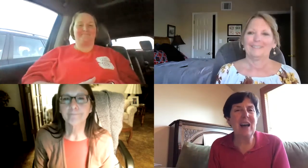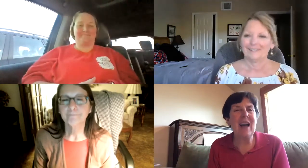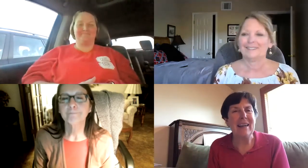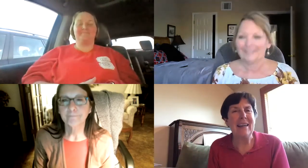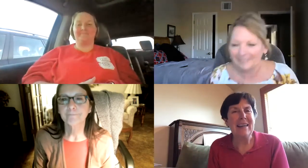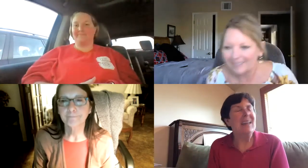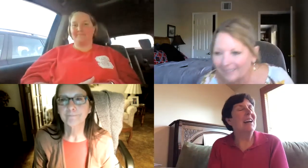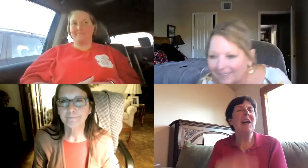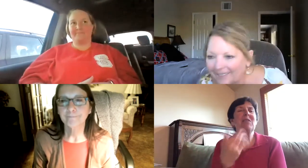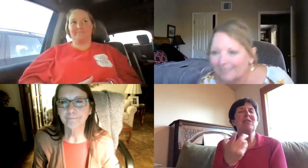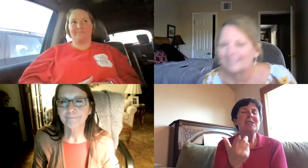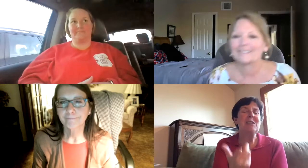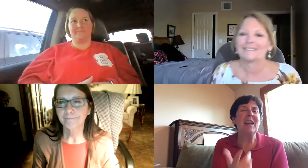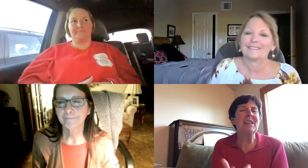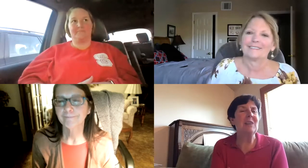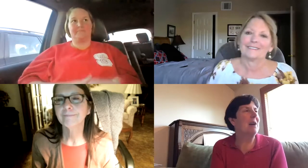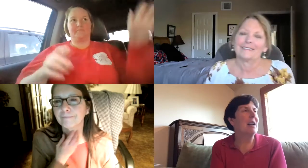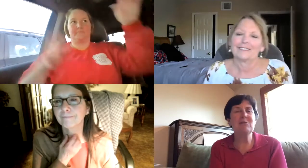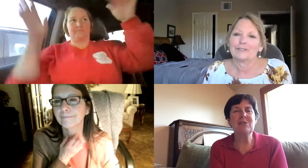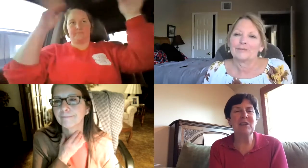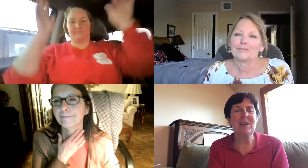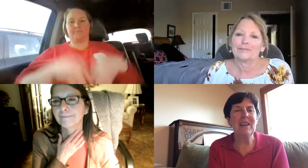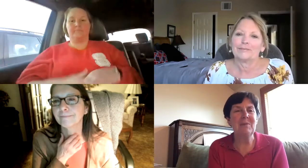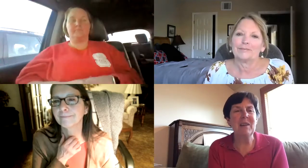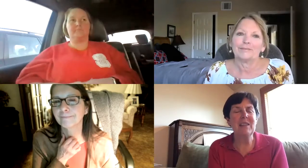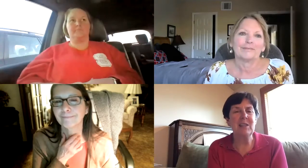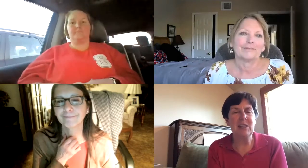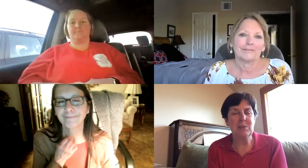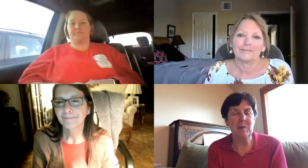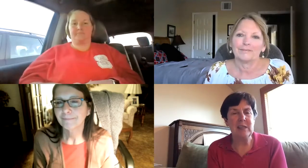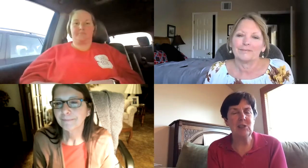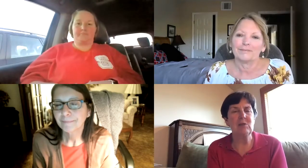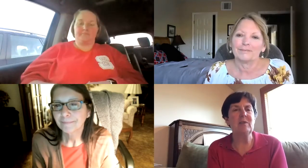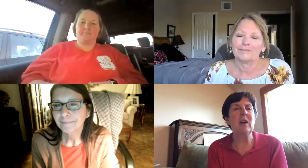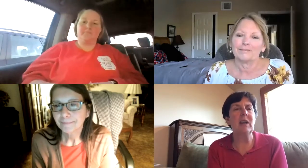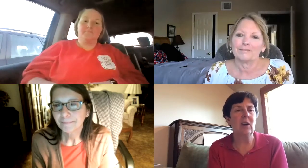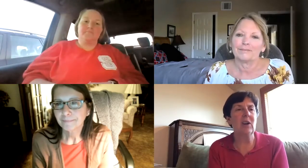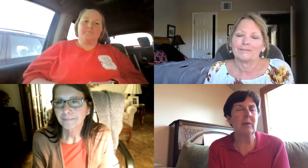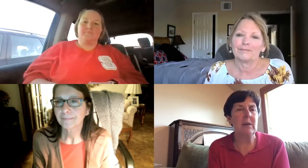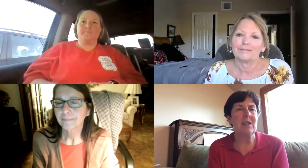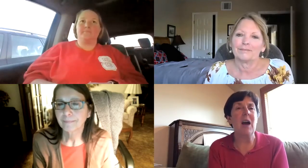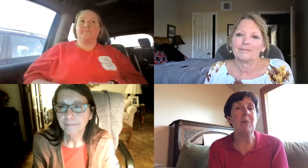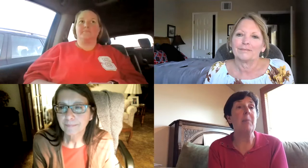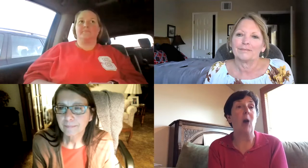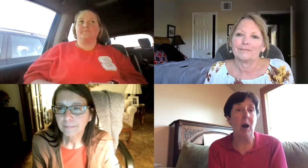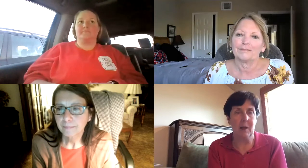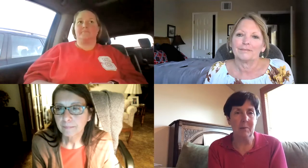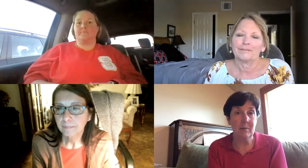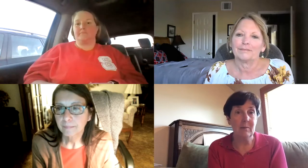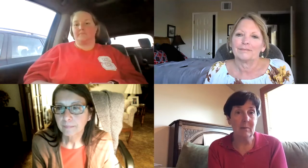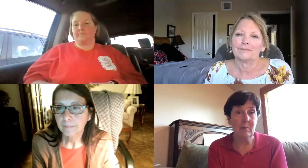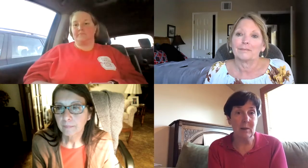good sign. Another good sign that I used to teach my students very early was not my